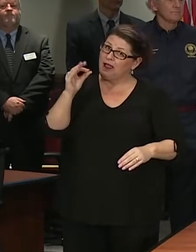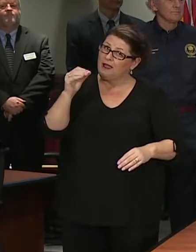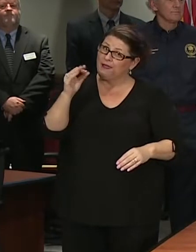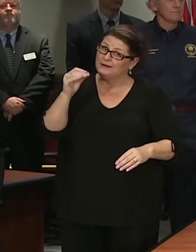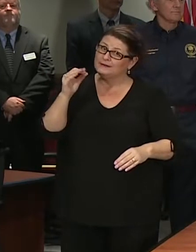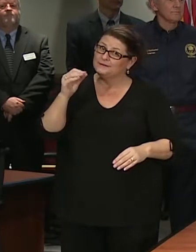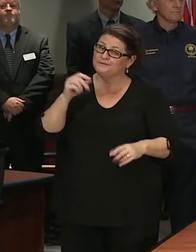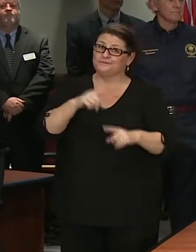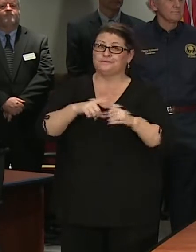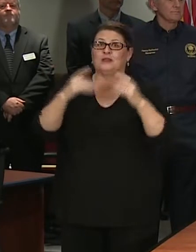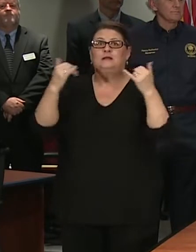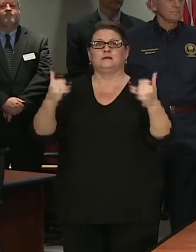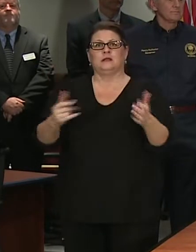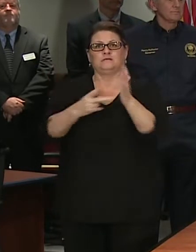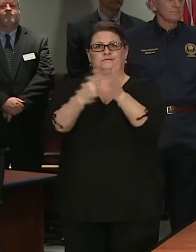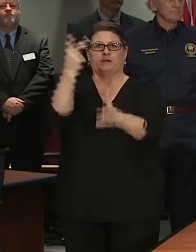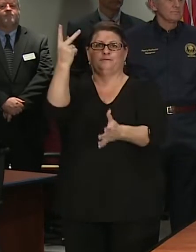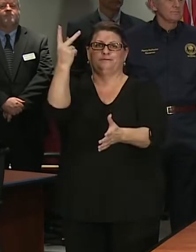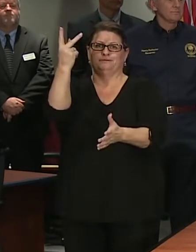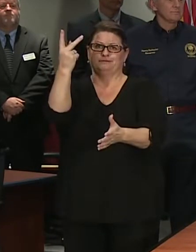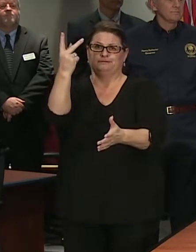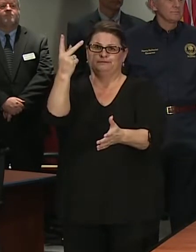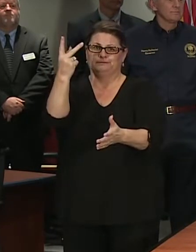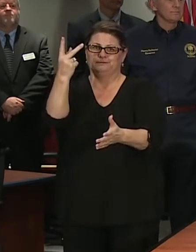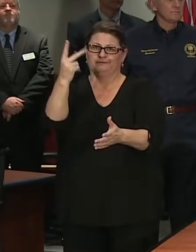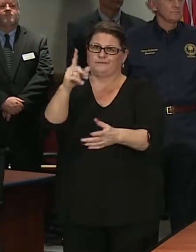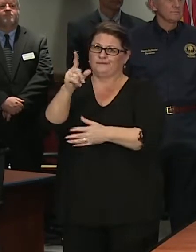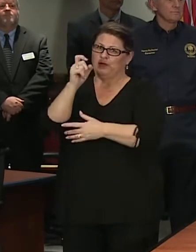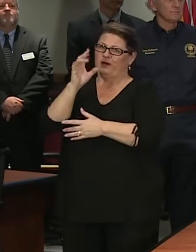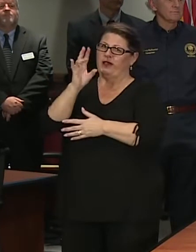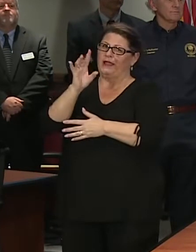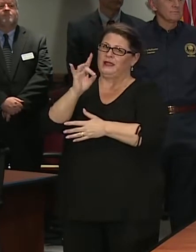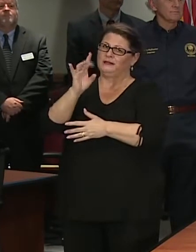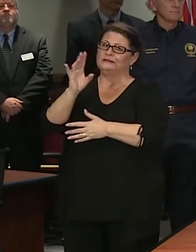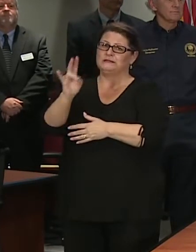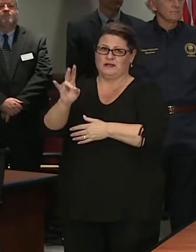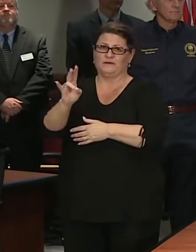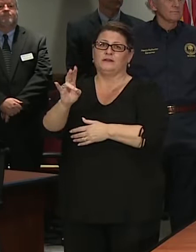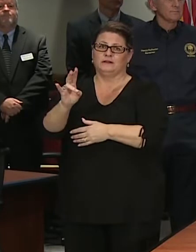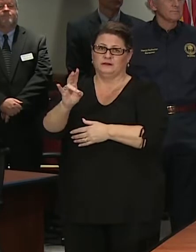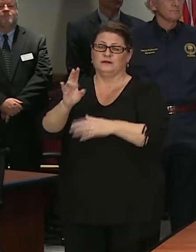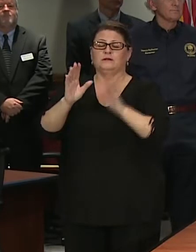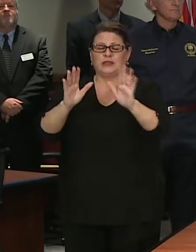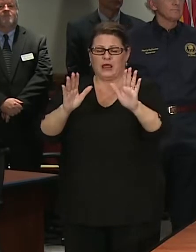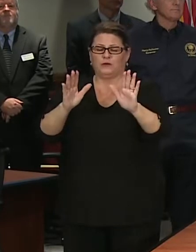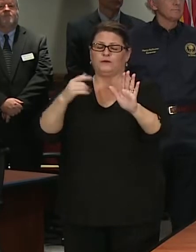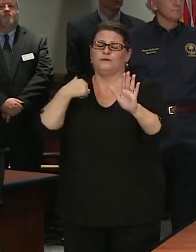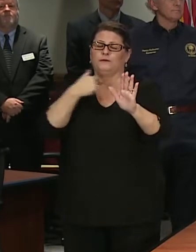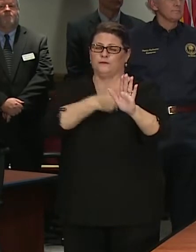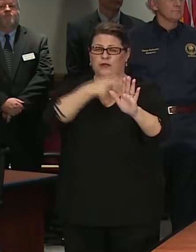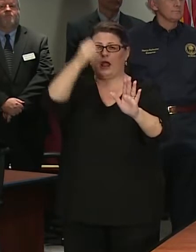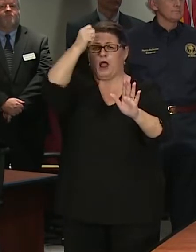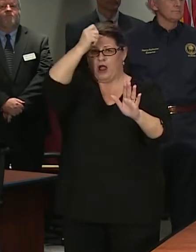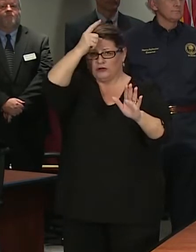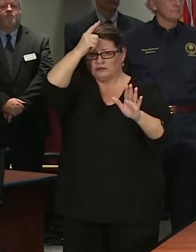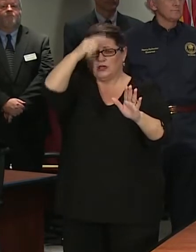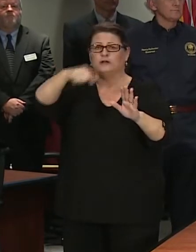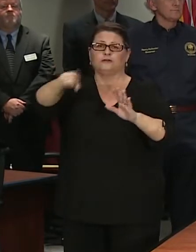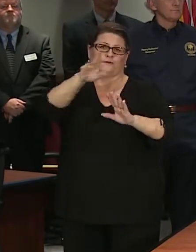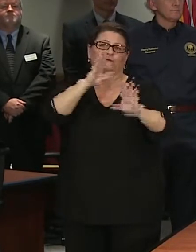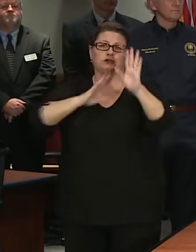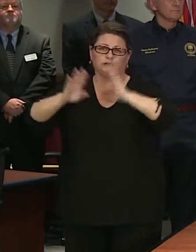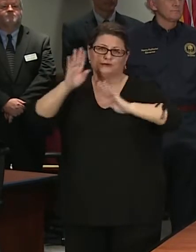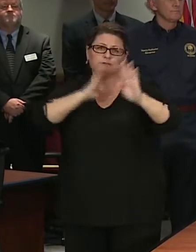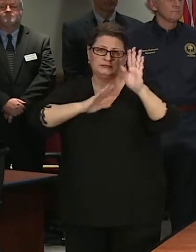being reported in the week prior. We recognize the hardships that are facing many South Carolinians as